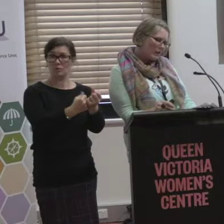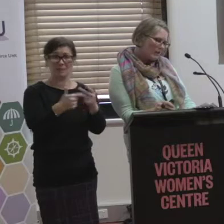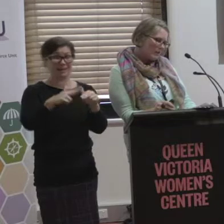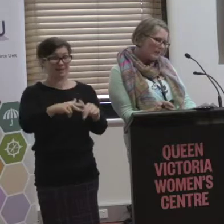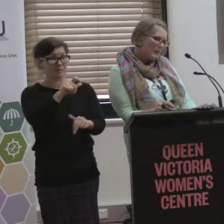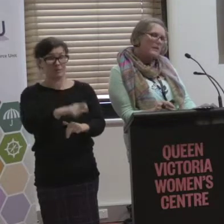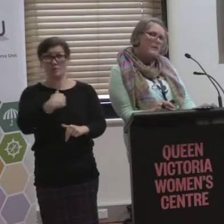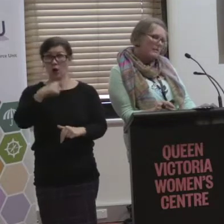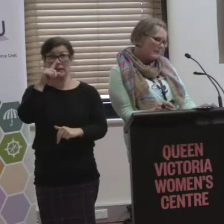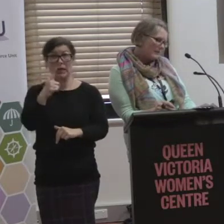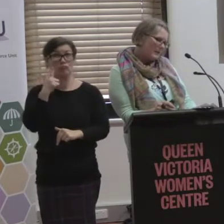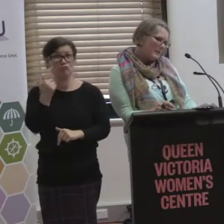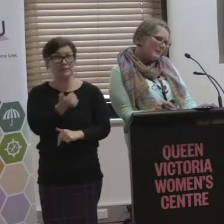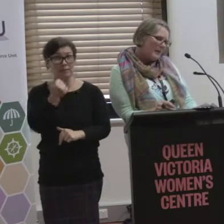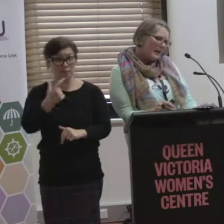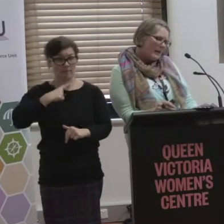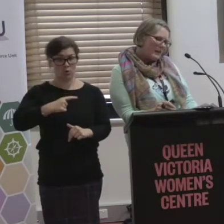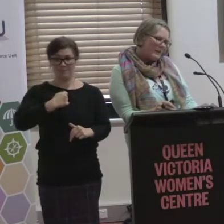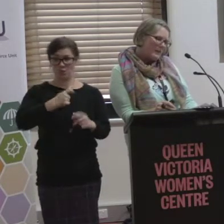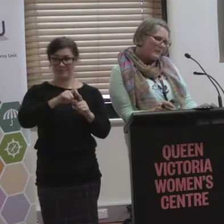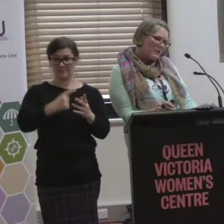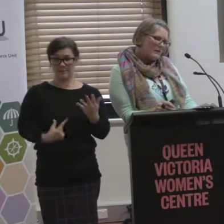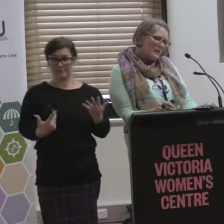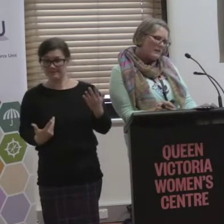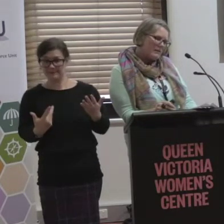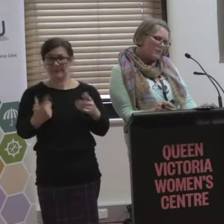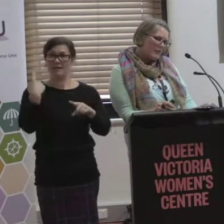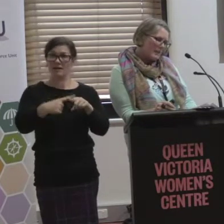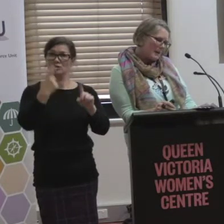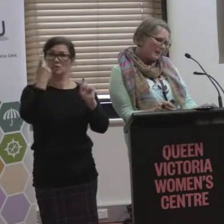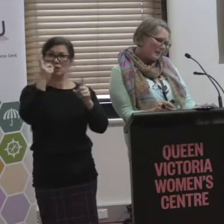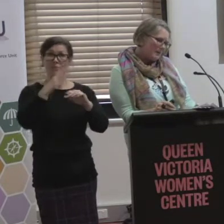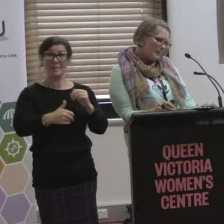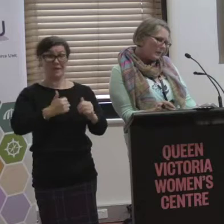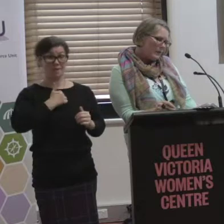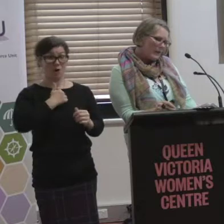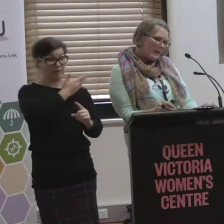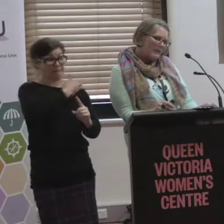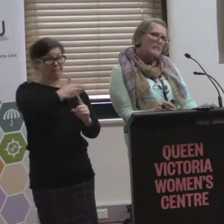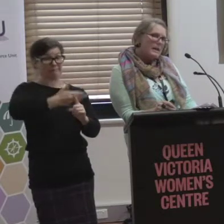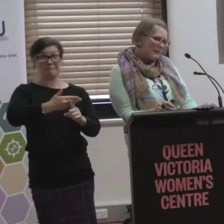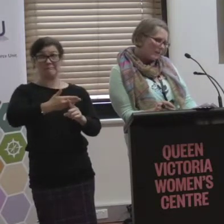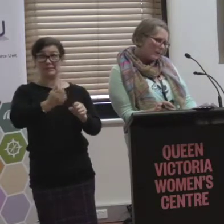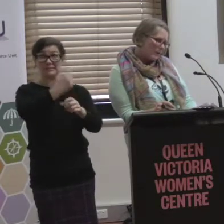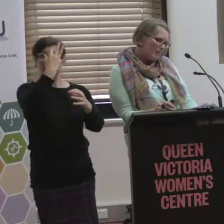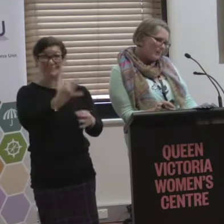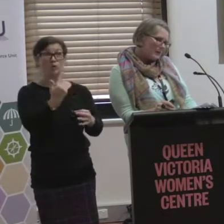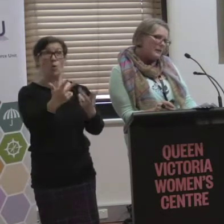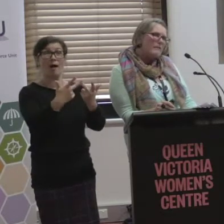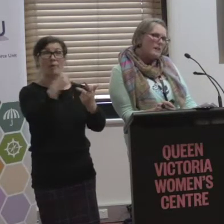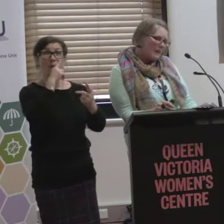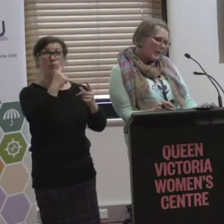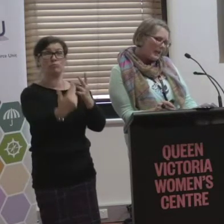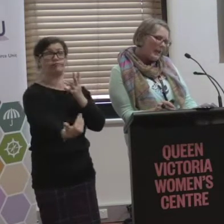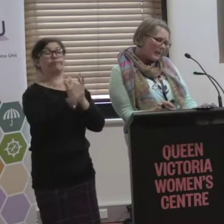reasonable judgments because of their disability, and there are concerns about the decisions they are making or that others are making for them,